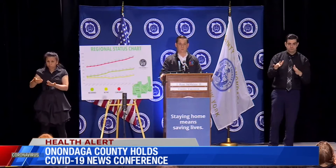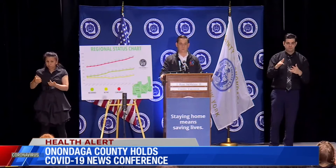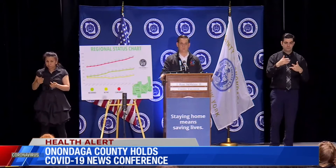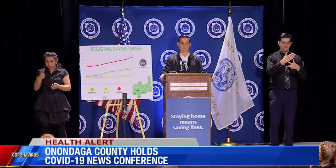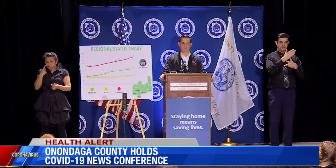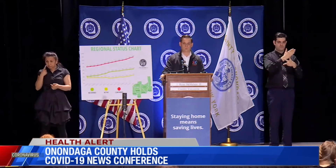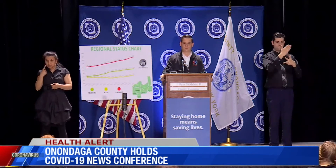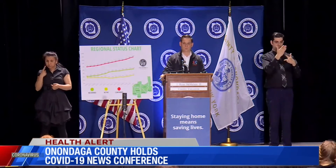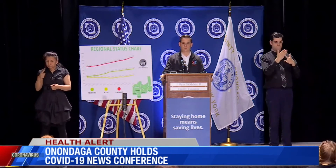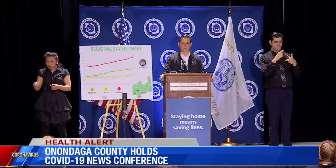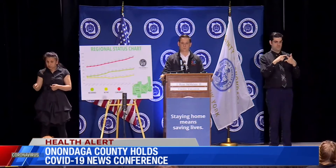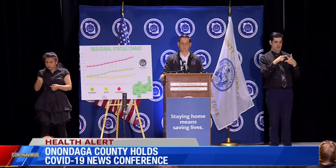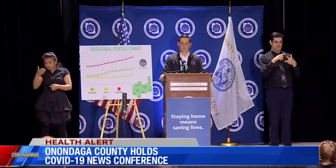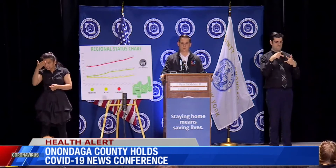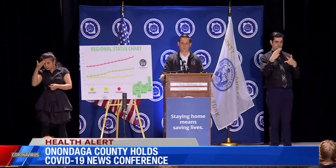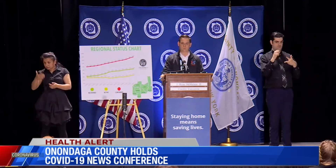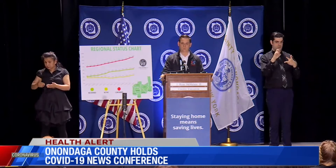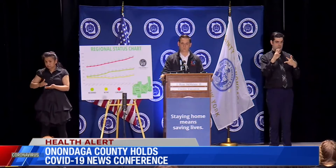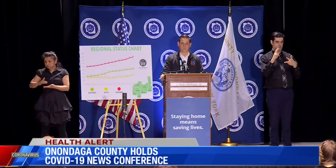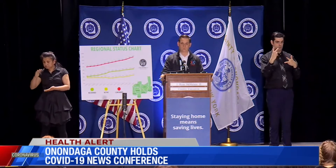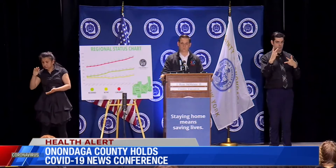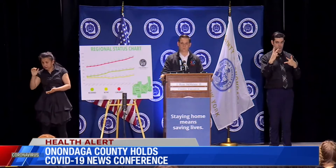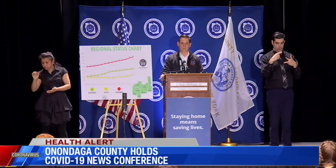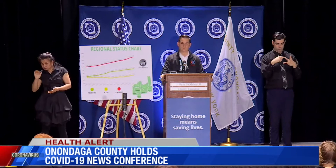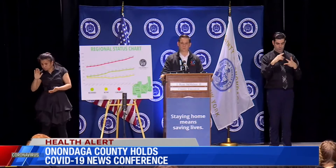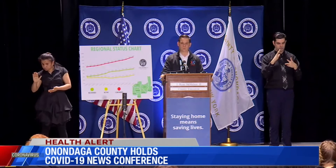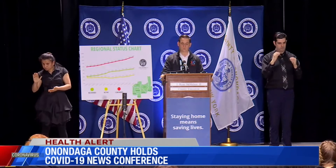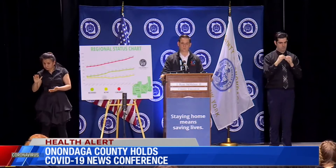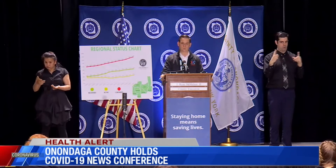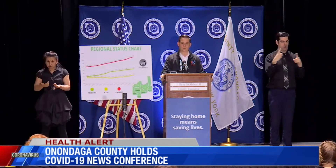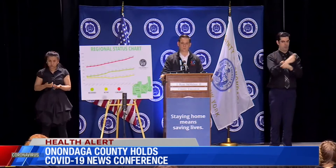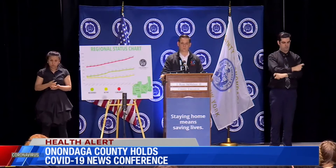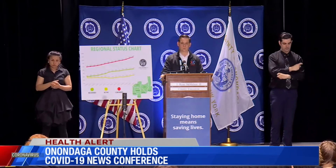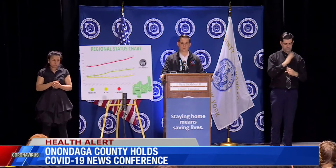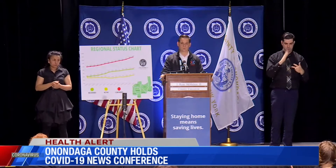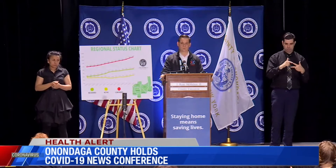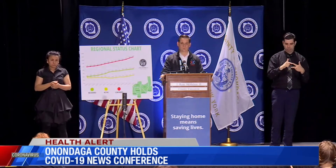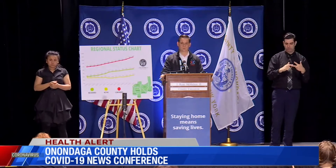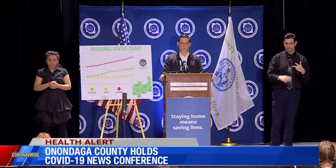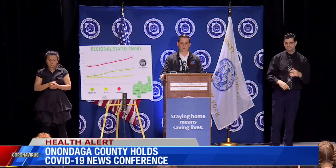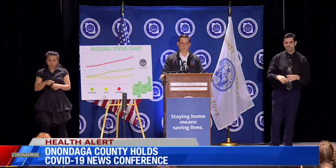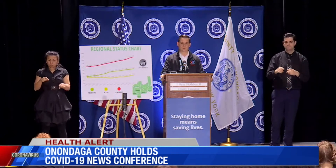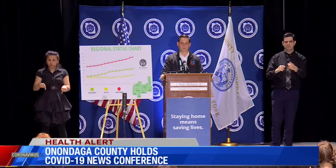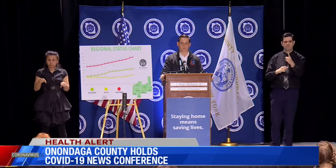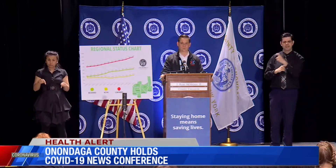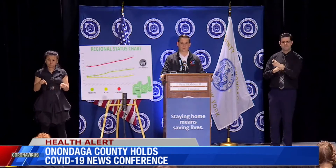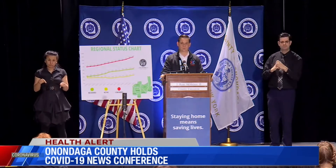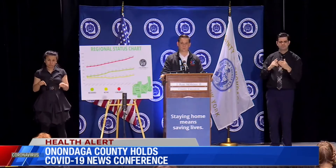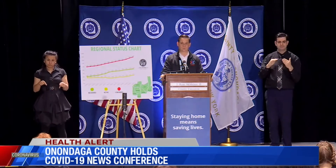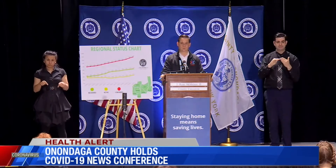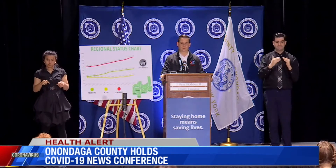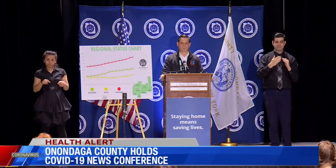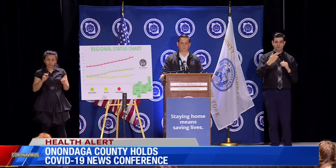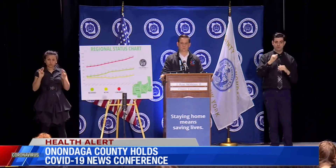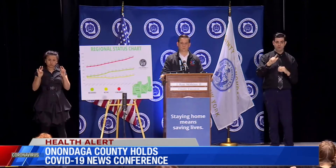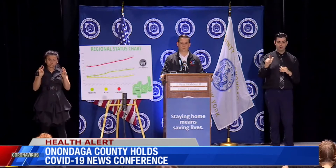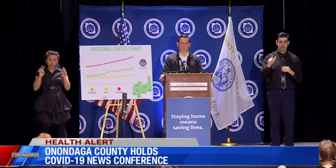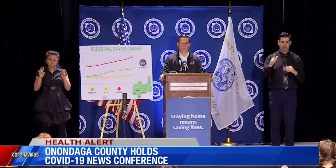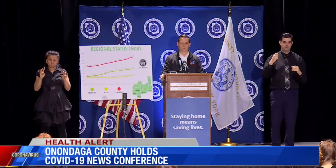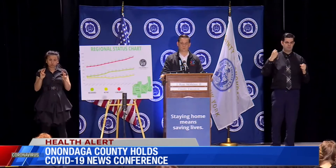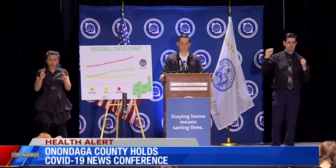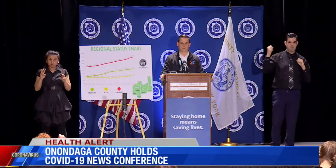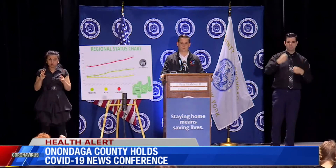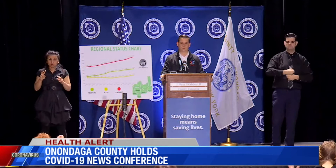1. There was a pretty strong turnout outside of City Hall today, protesters pushing for the economy to be allowed